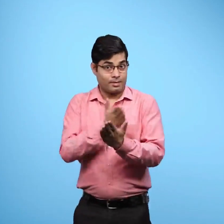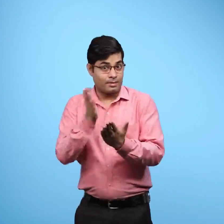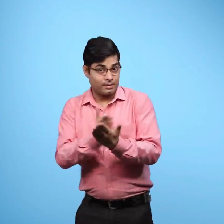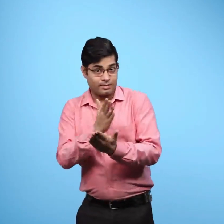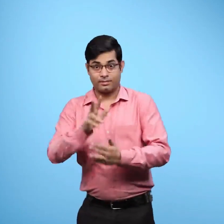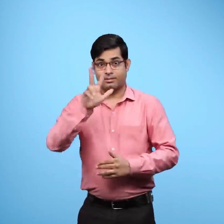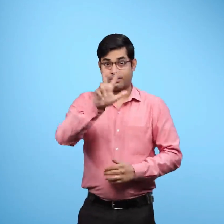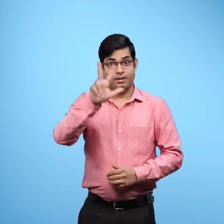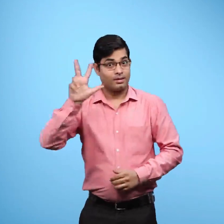Page 88.